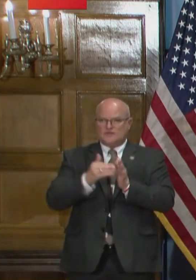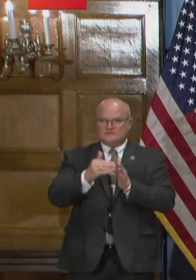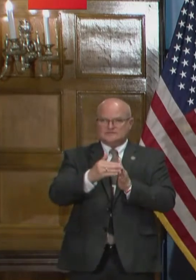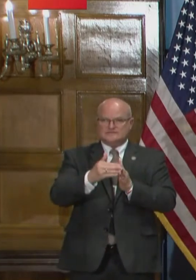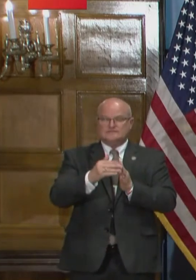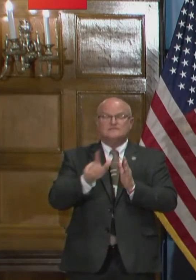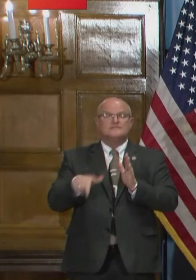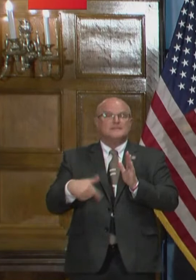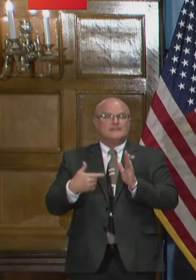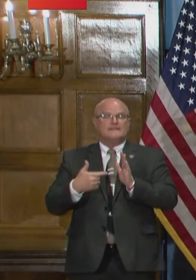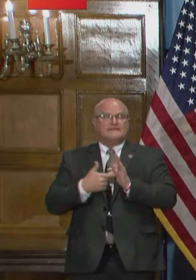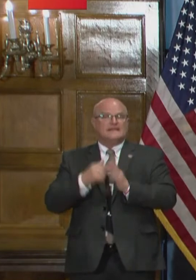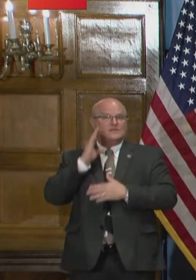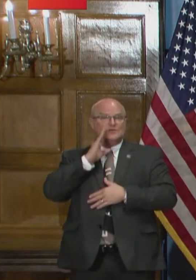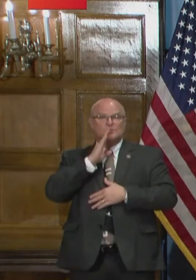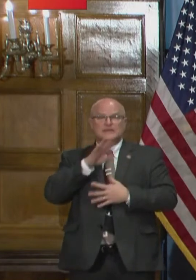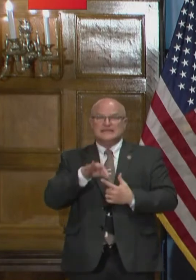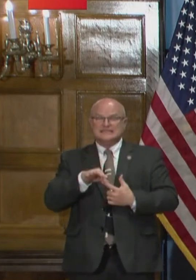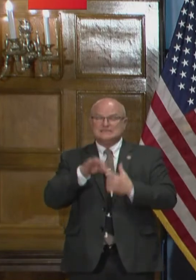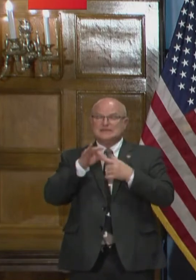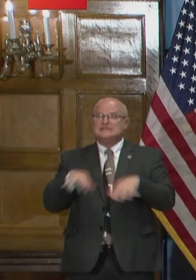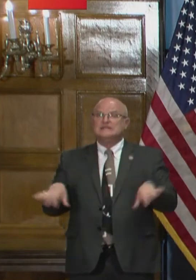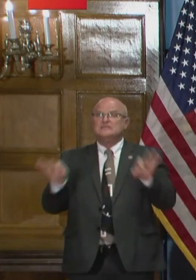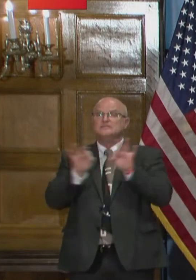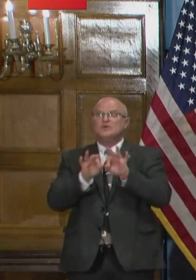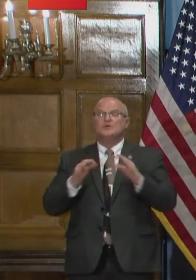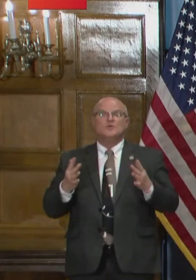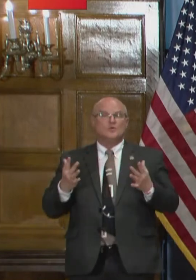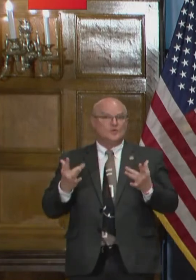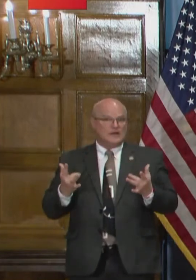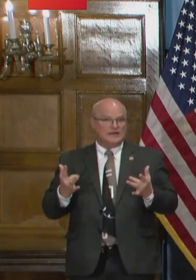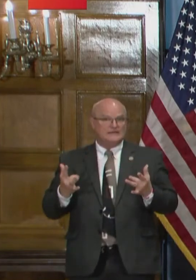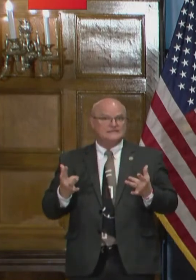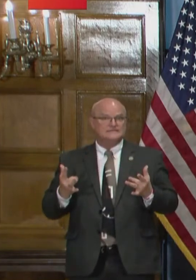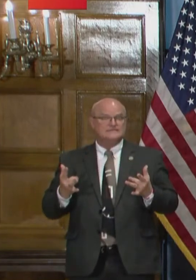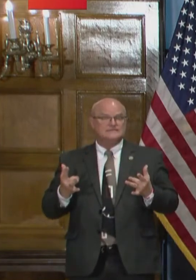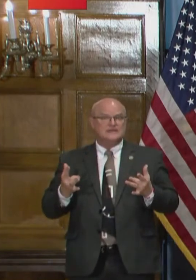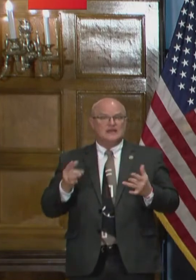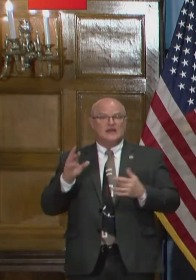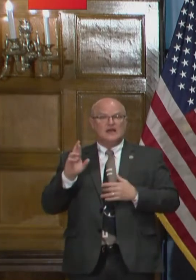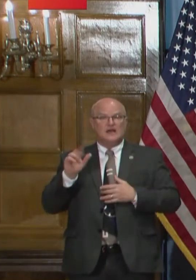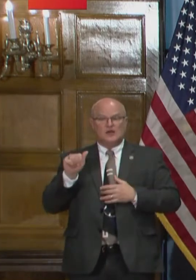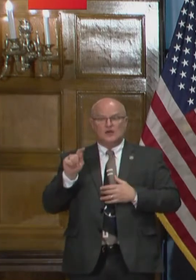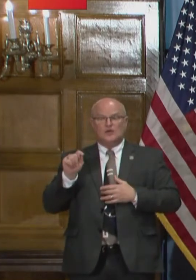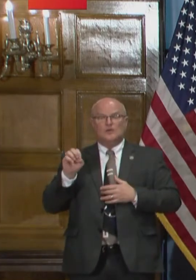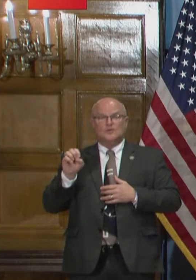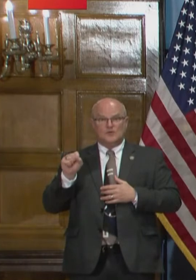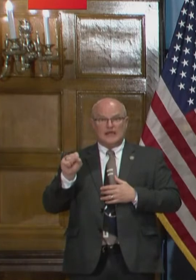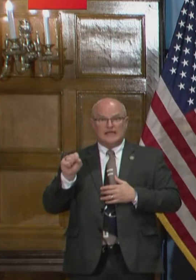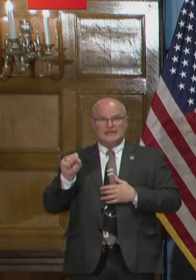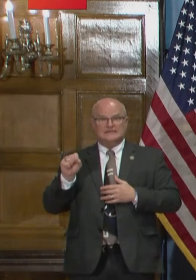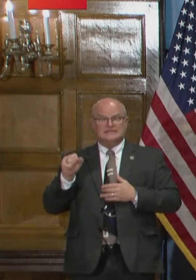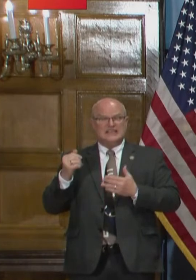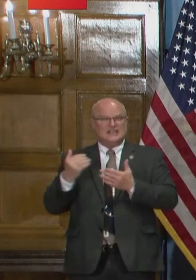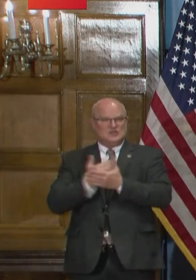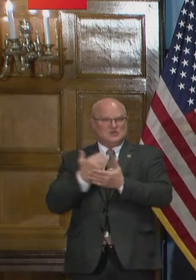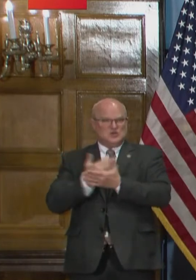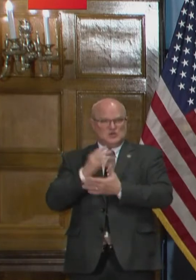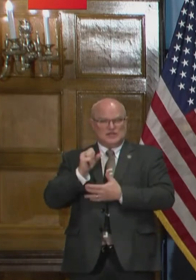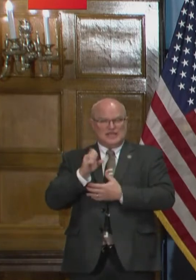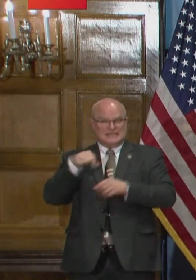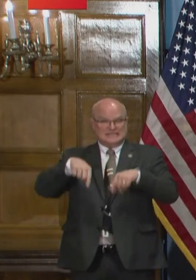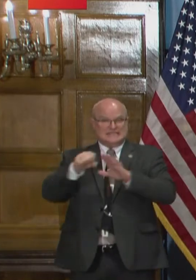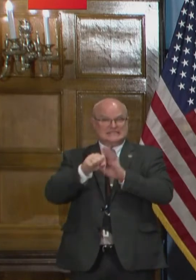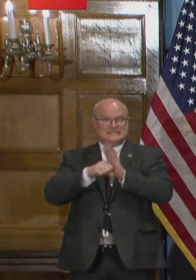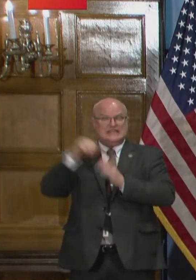This is going to be especially important because our rates in our state are coming down for new cases. We don't